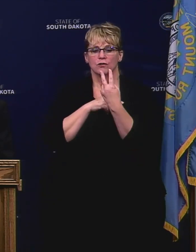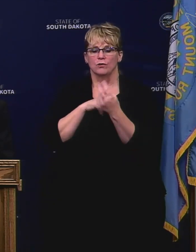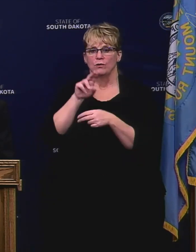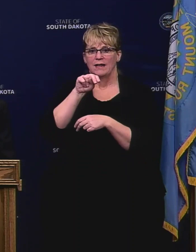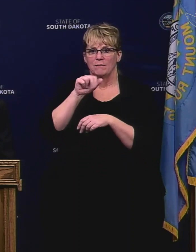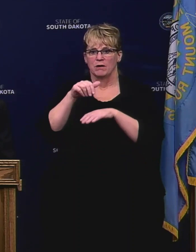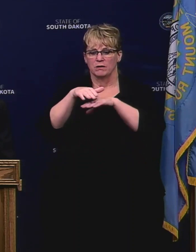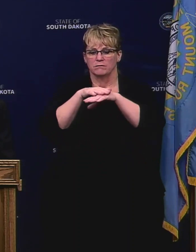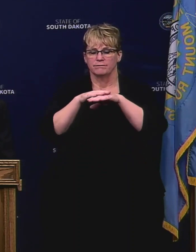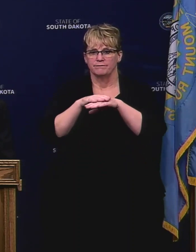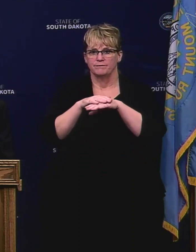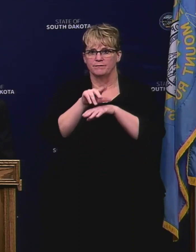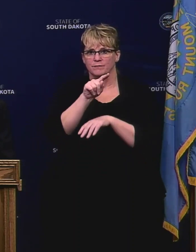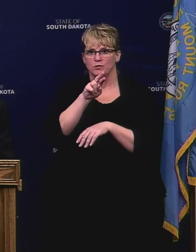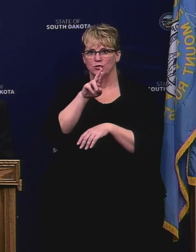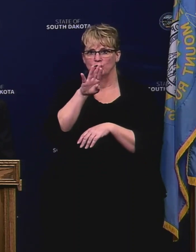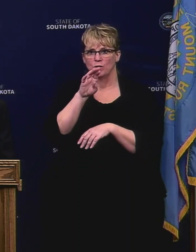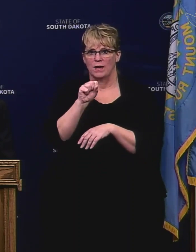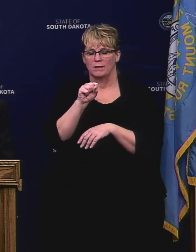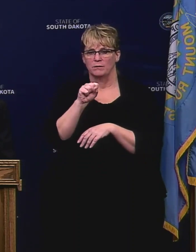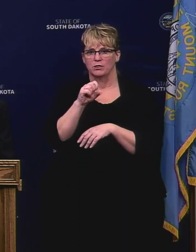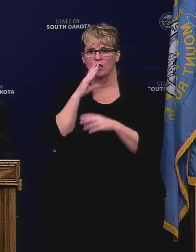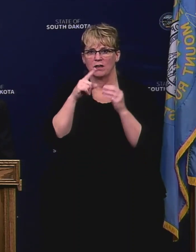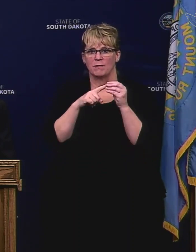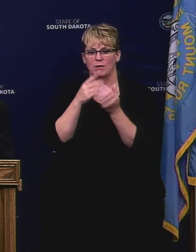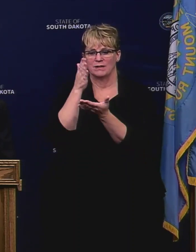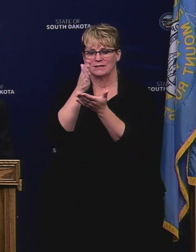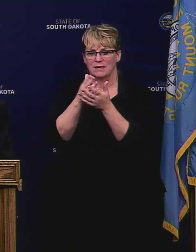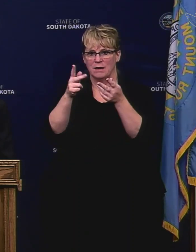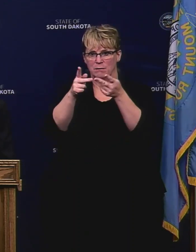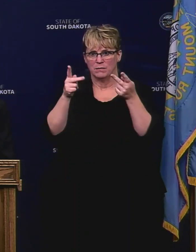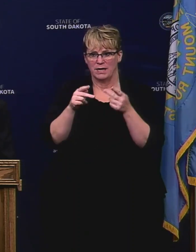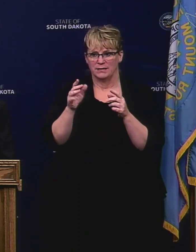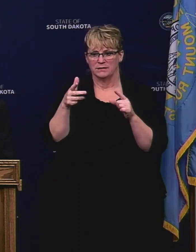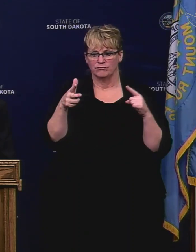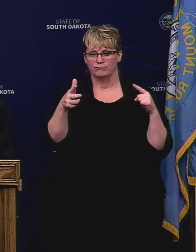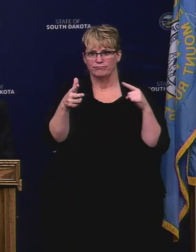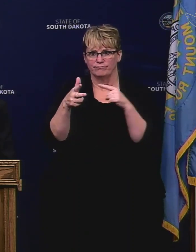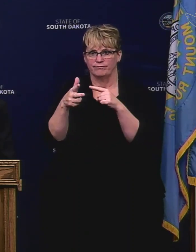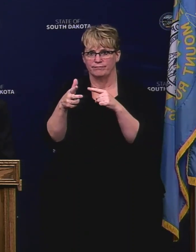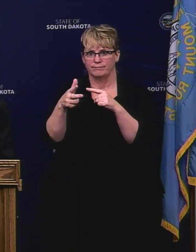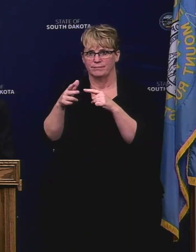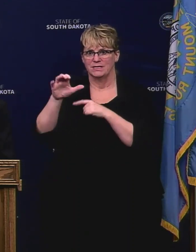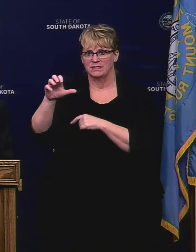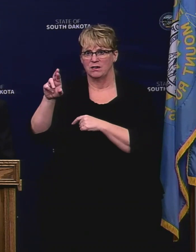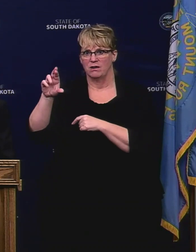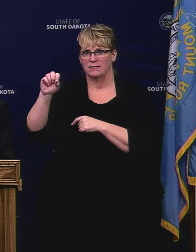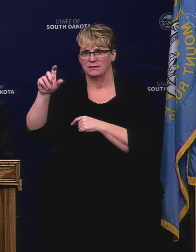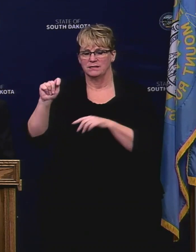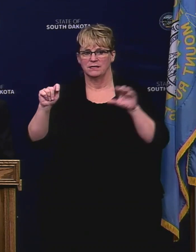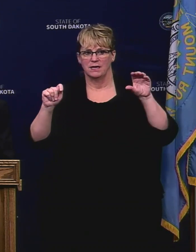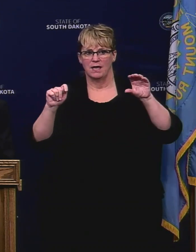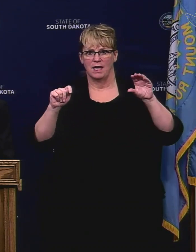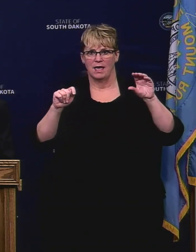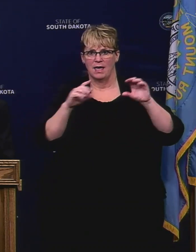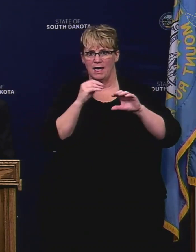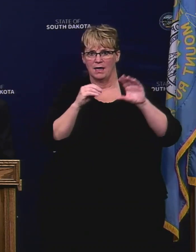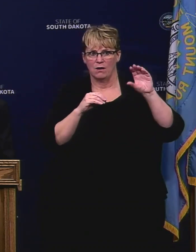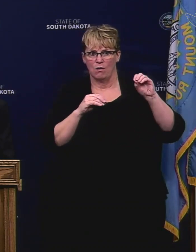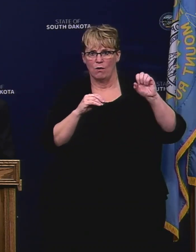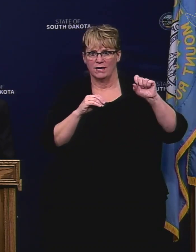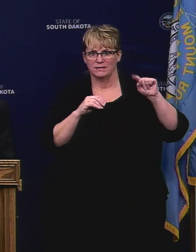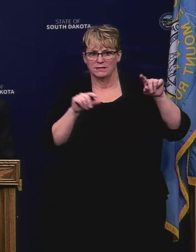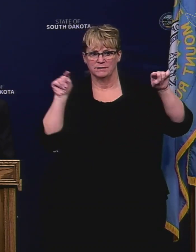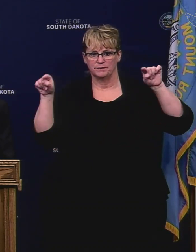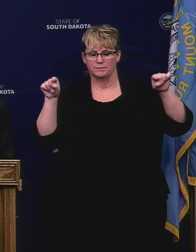that we're visiting with about the checkpoints in question would be Cheyenne River and the Oglala Sioux tribe. And we